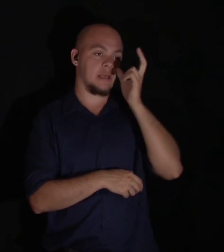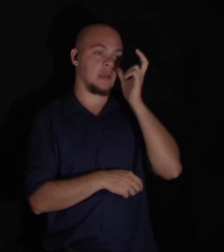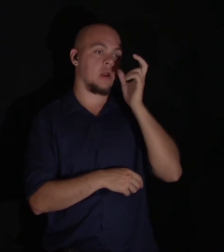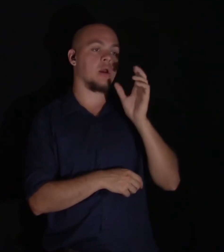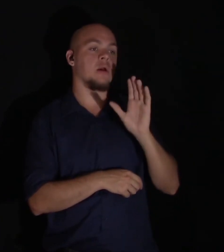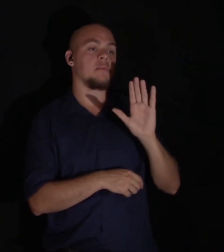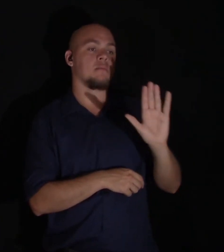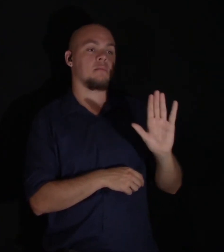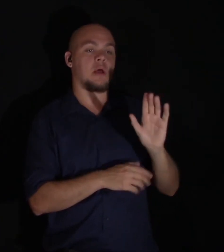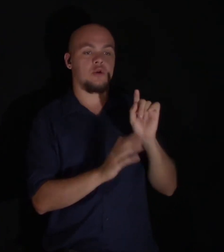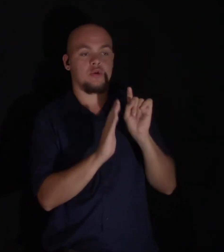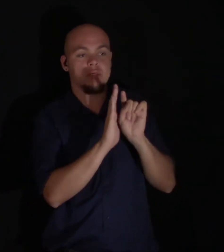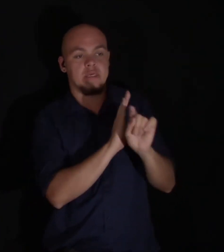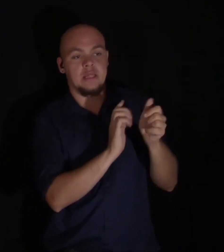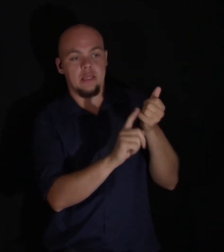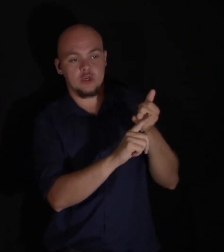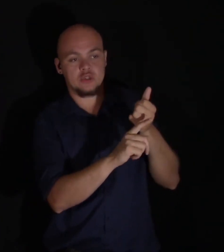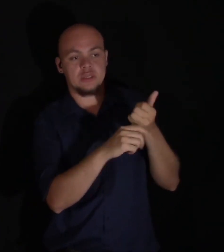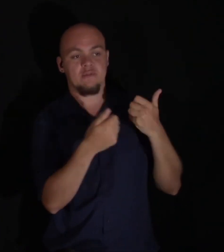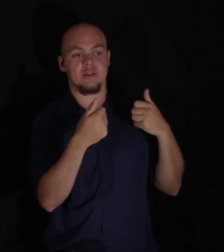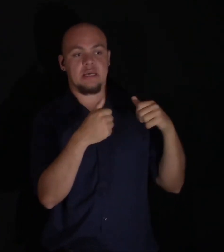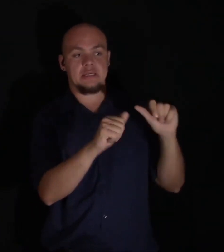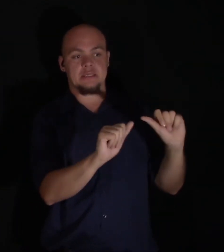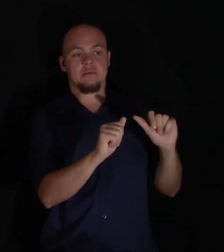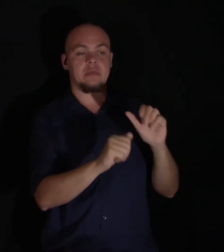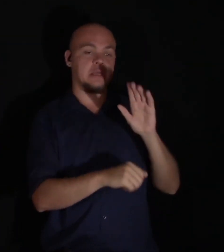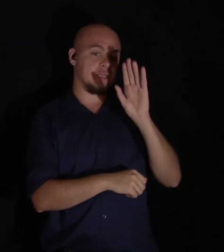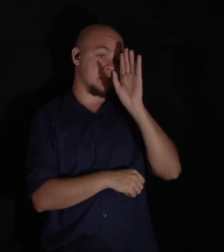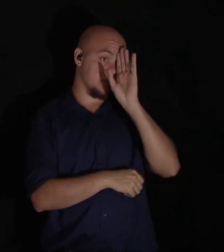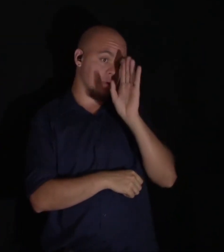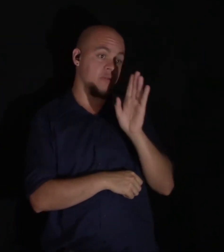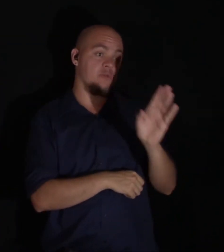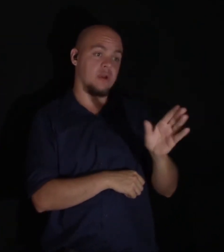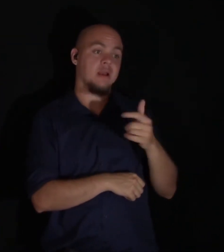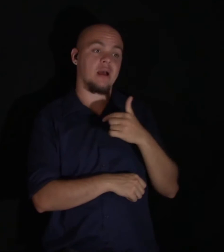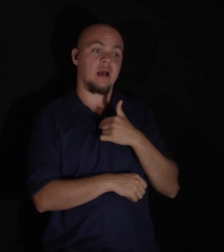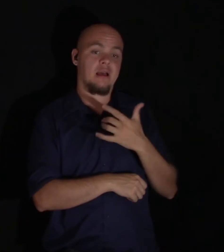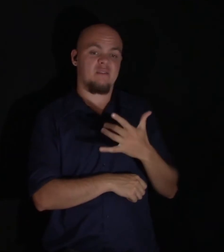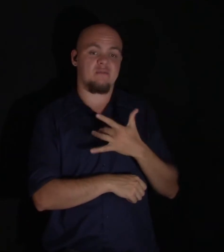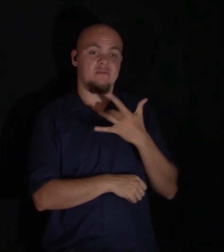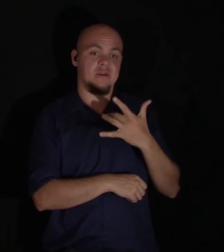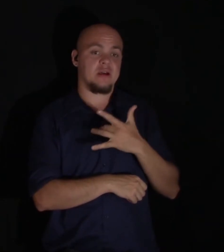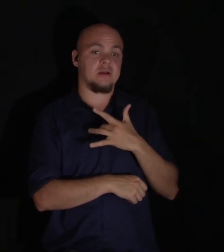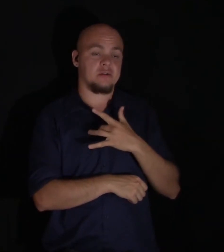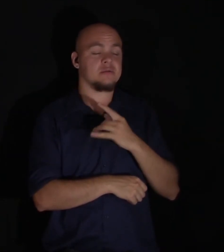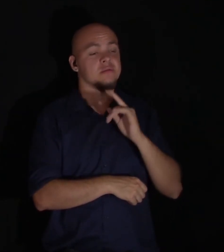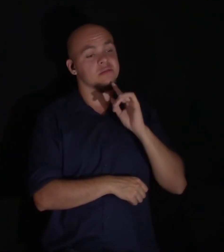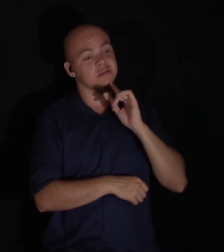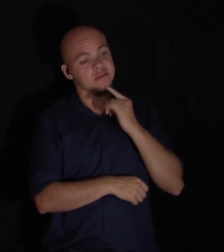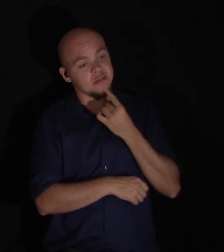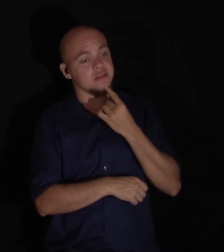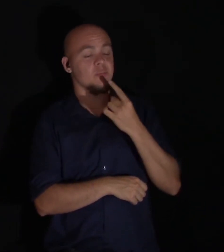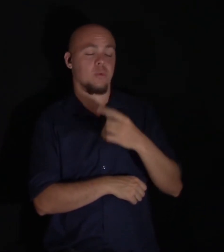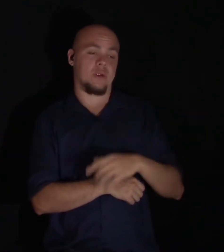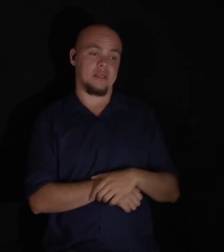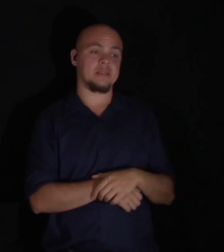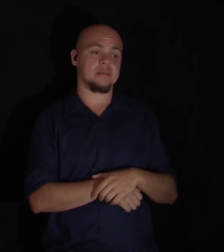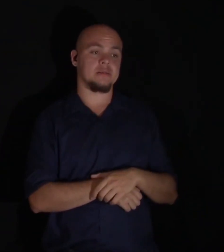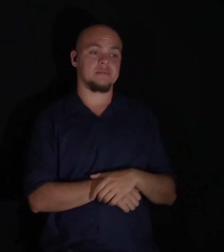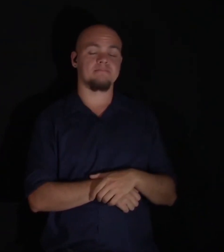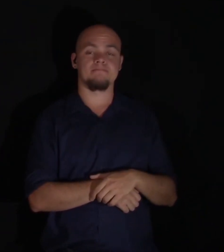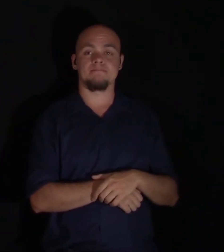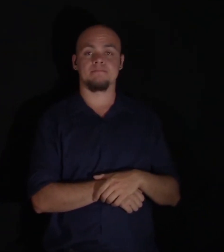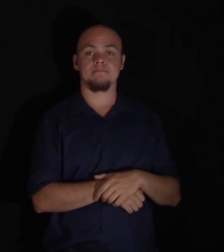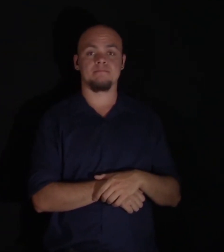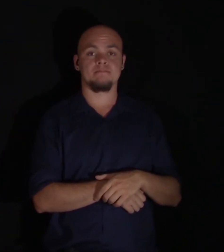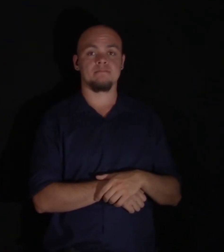your suicide attempt. To be frank, I felt very disappointed.